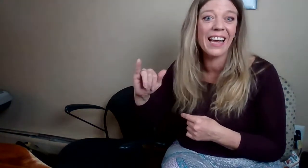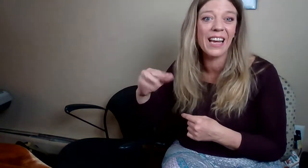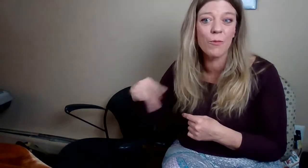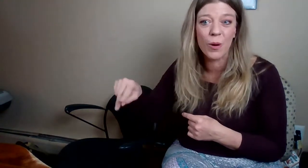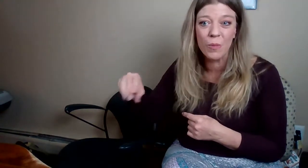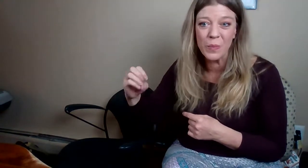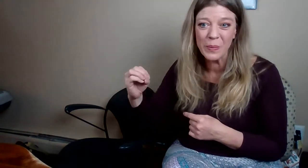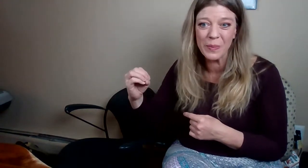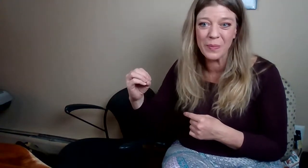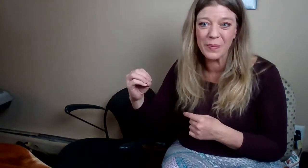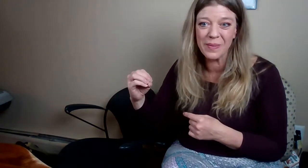Hippo.